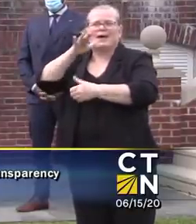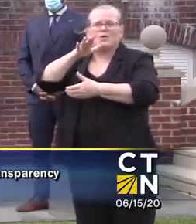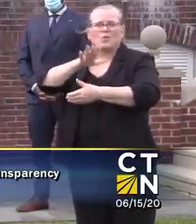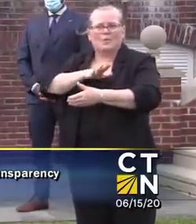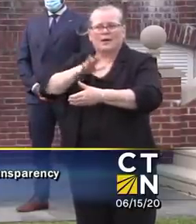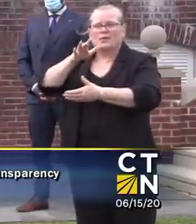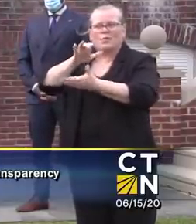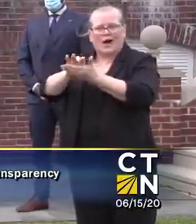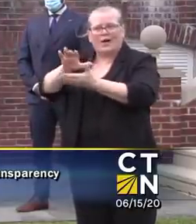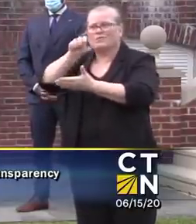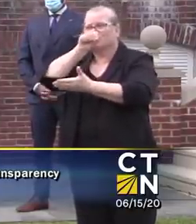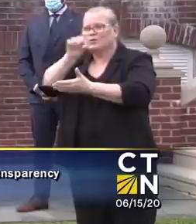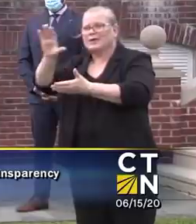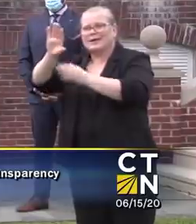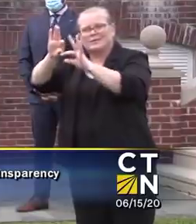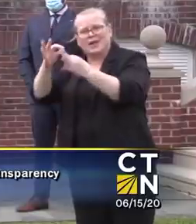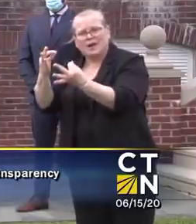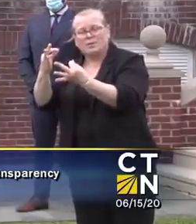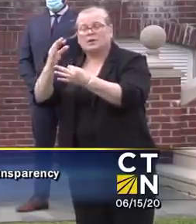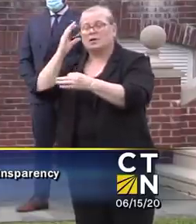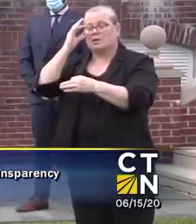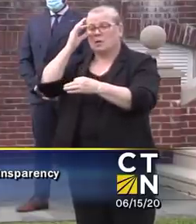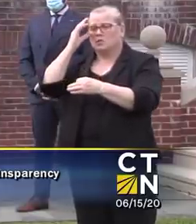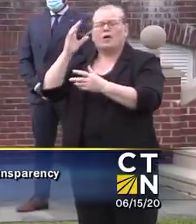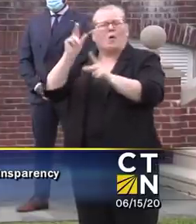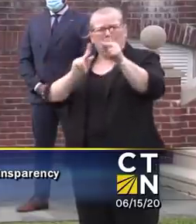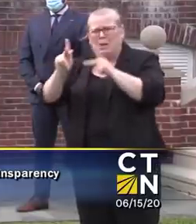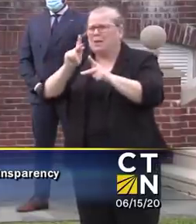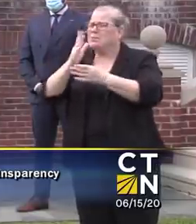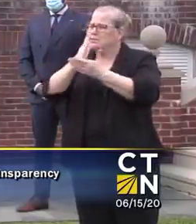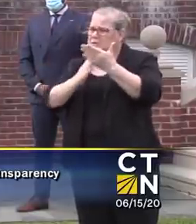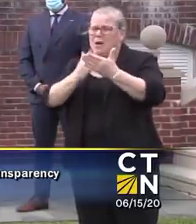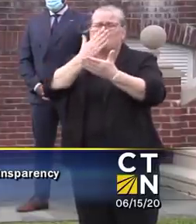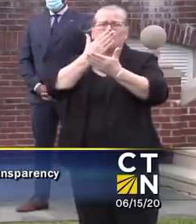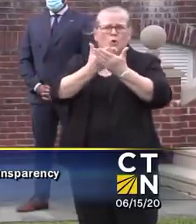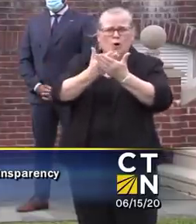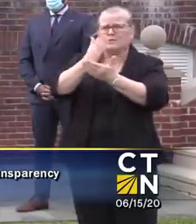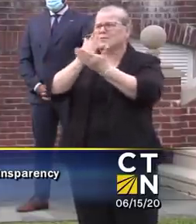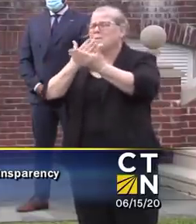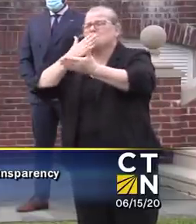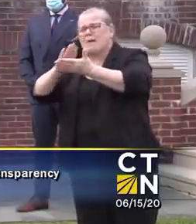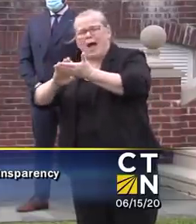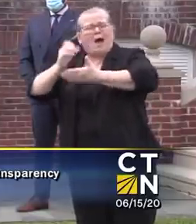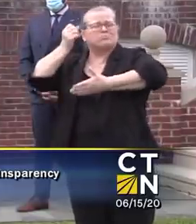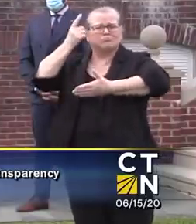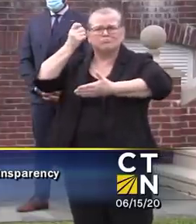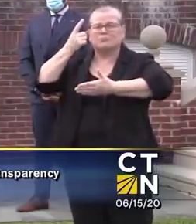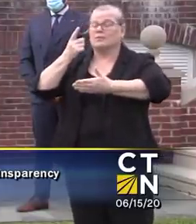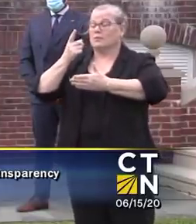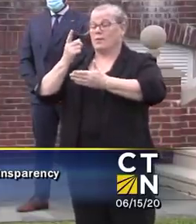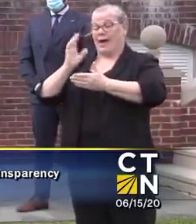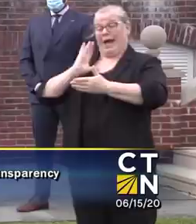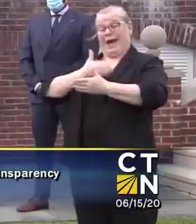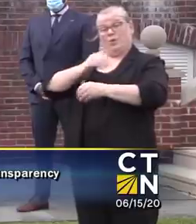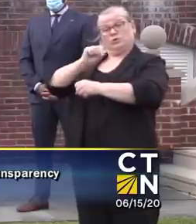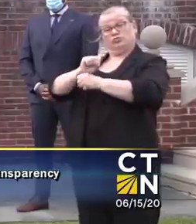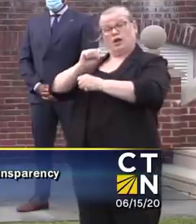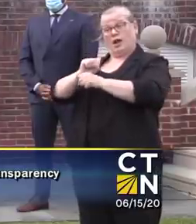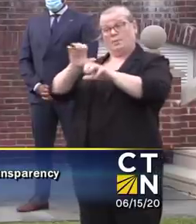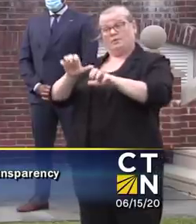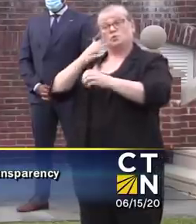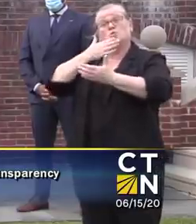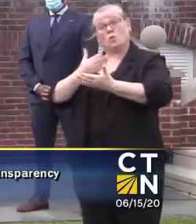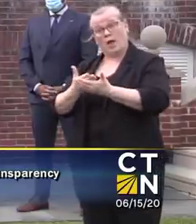some bad actors. But if we begin to support those who are doing the job well, in addition to some policy changes, you'll have some